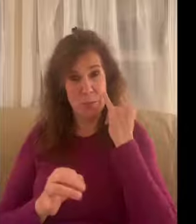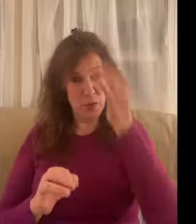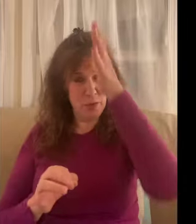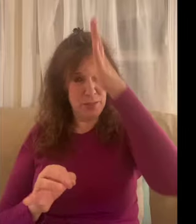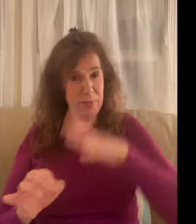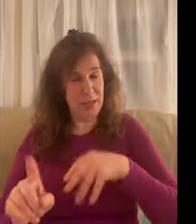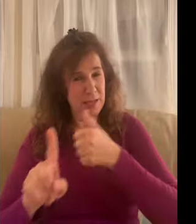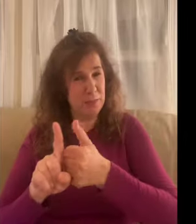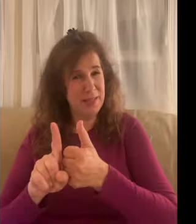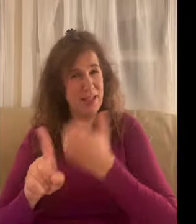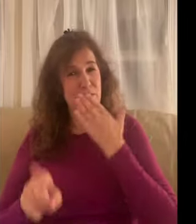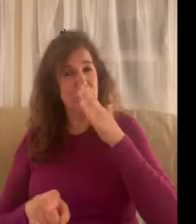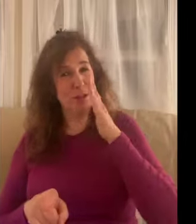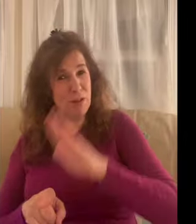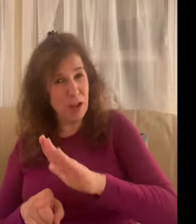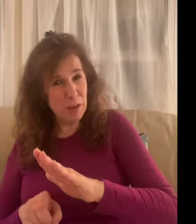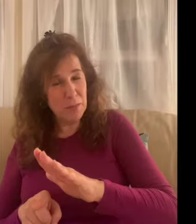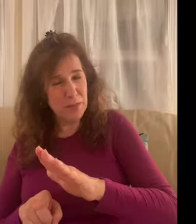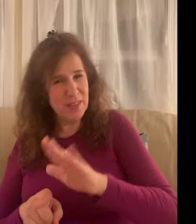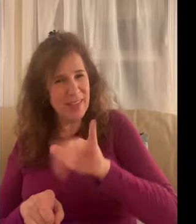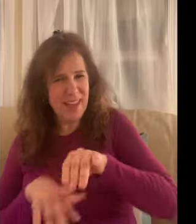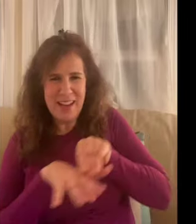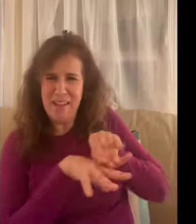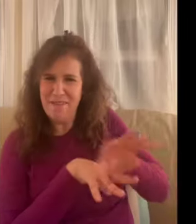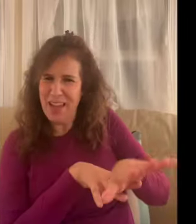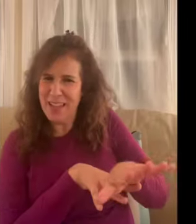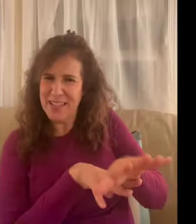has some kind of effect on the animal world, which is like the